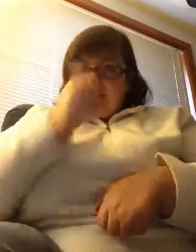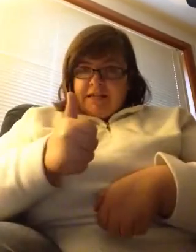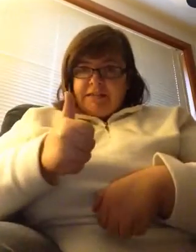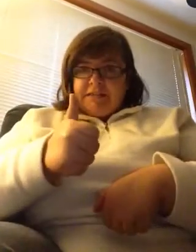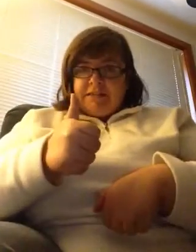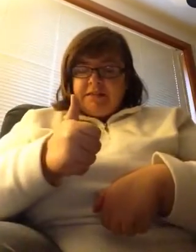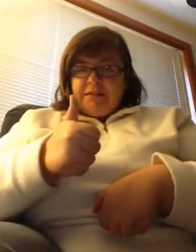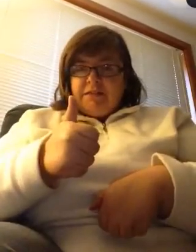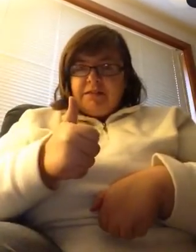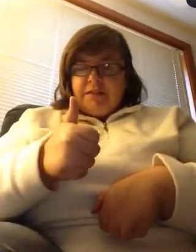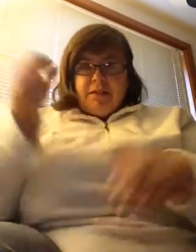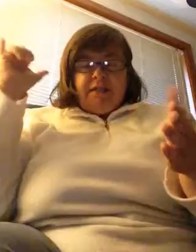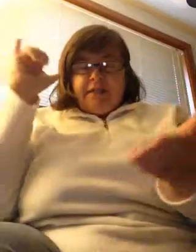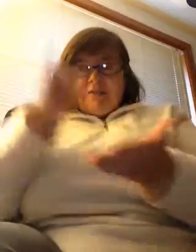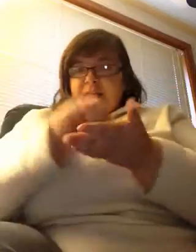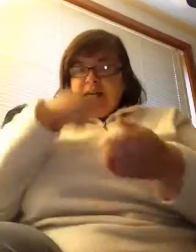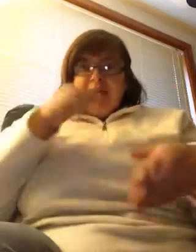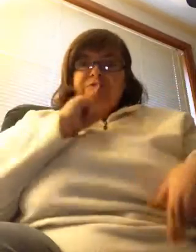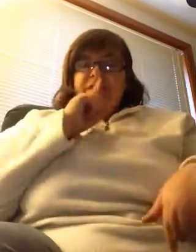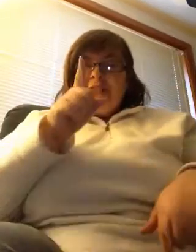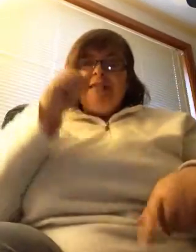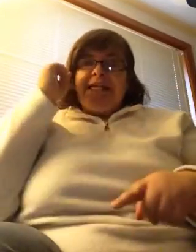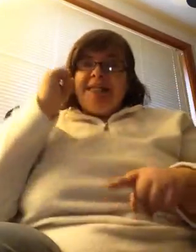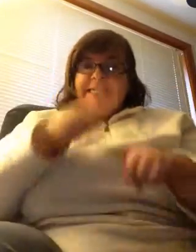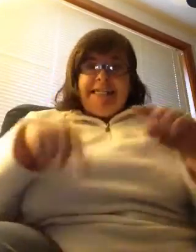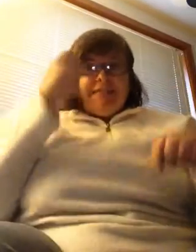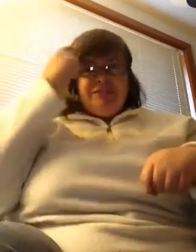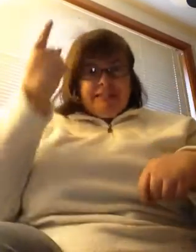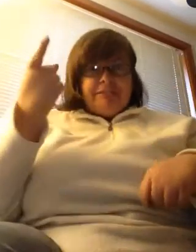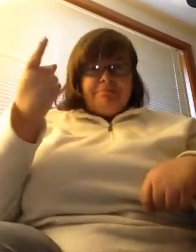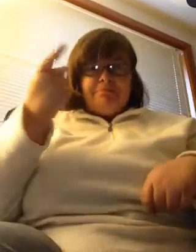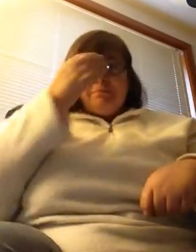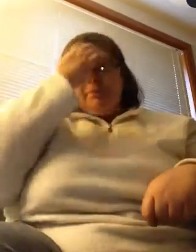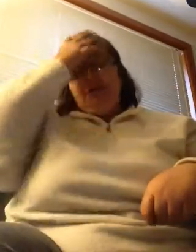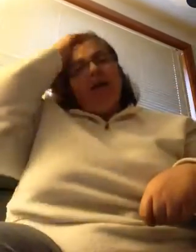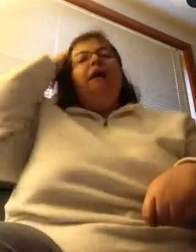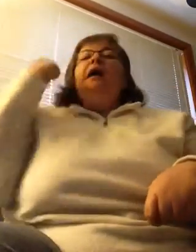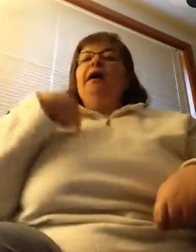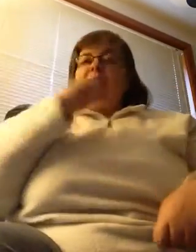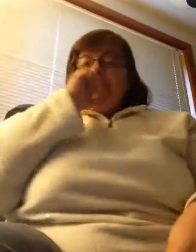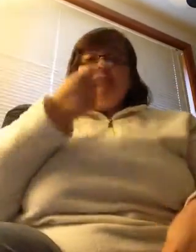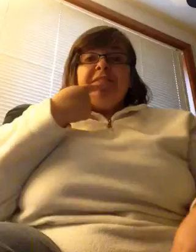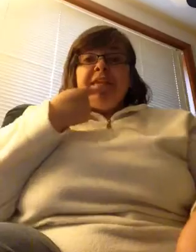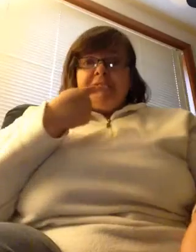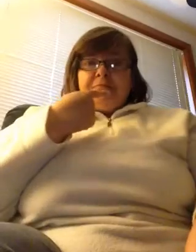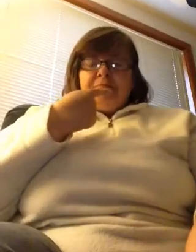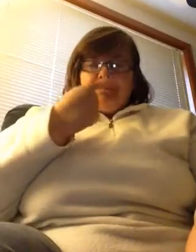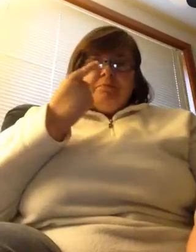Not. And that I really can't understand. I'm not saying